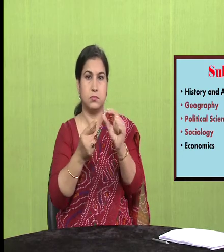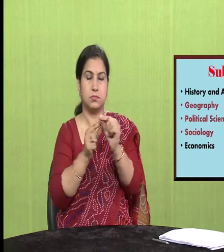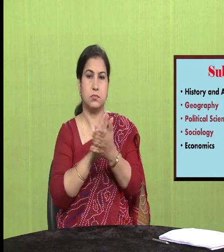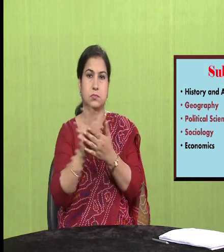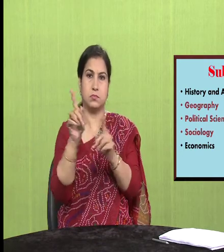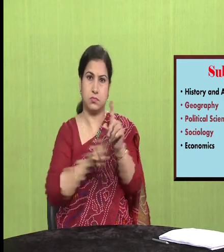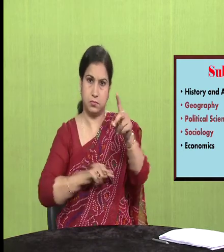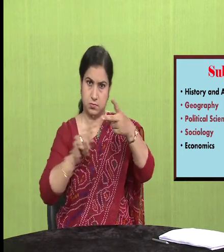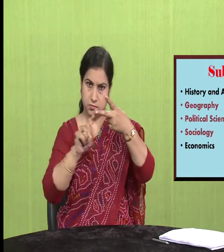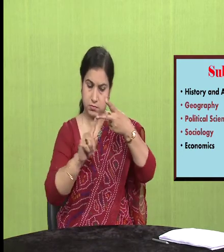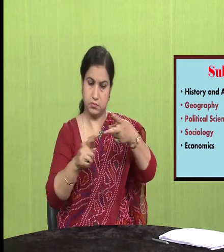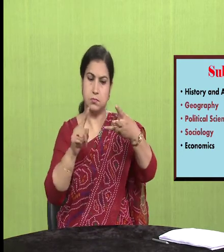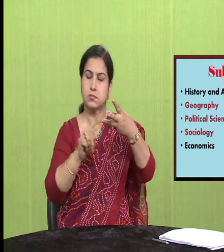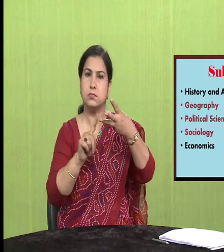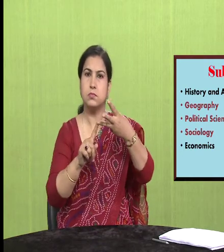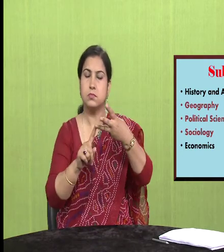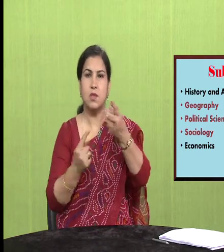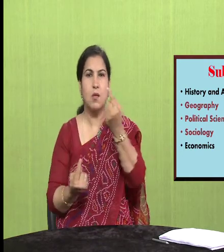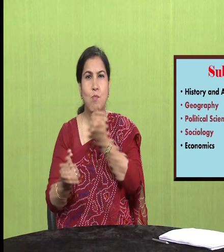Third is political science.